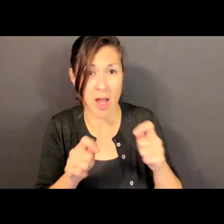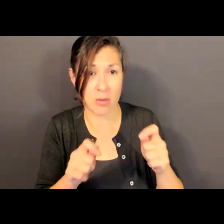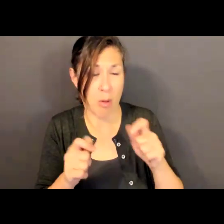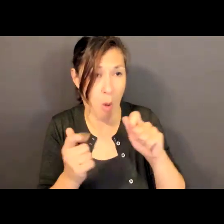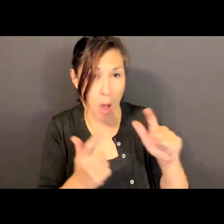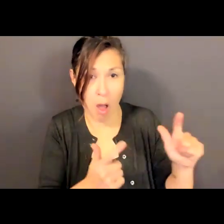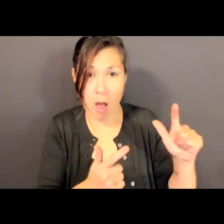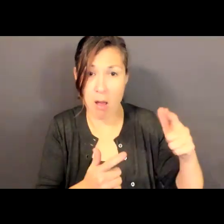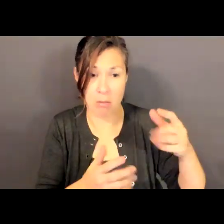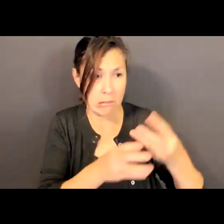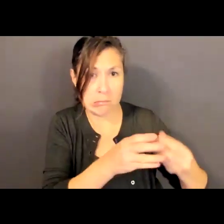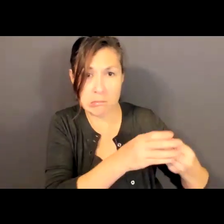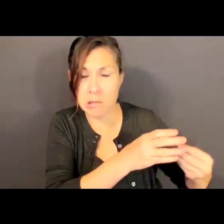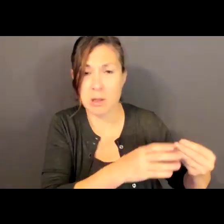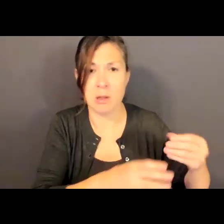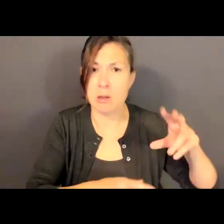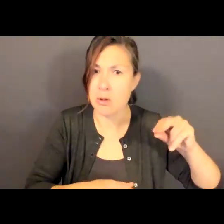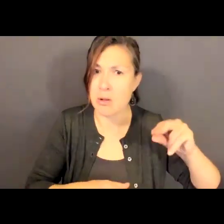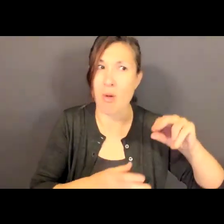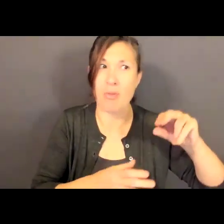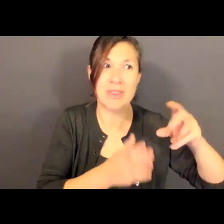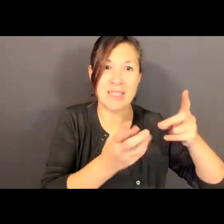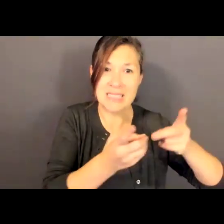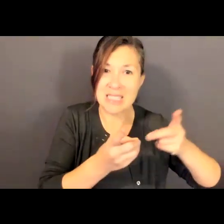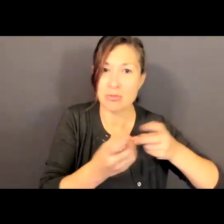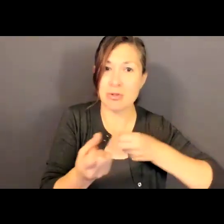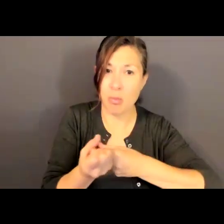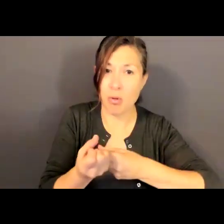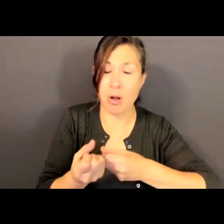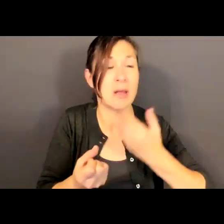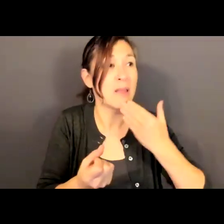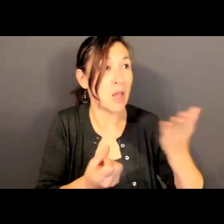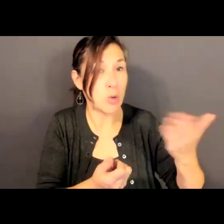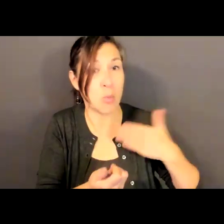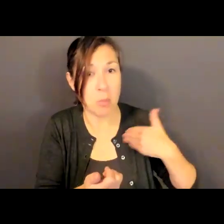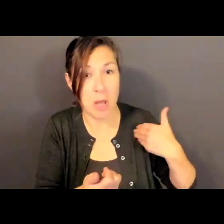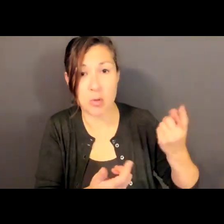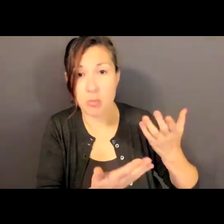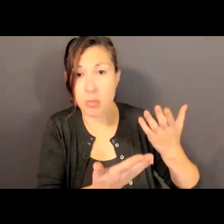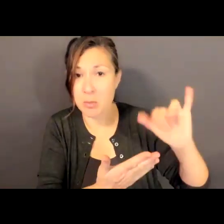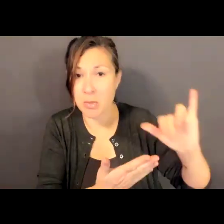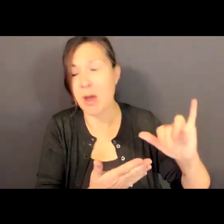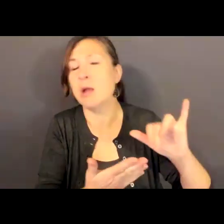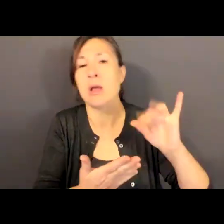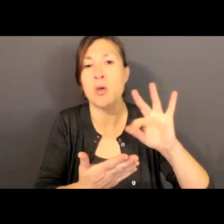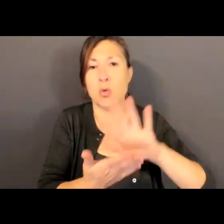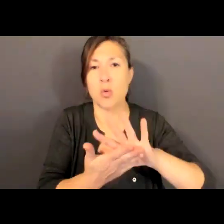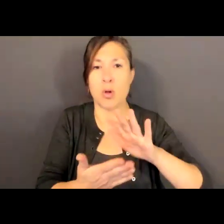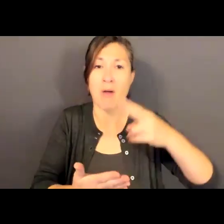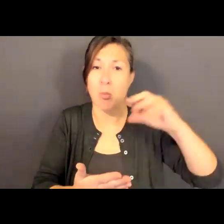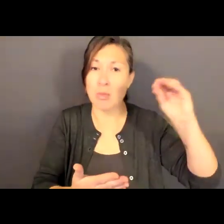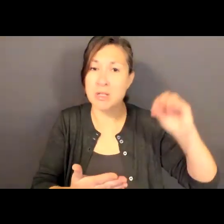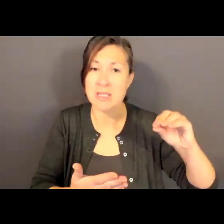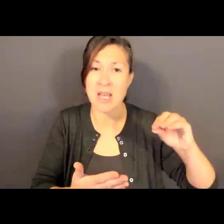so I think that's a really important, and I'm so grateful that you've raised that. In schools that are serving high percentages of